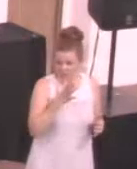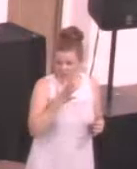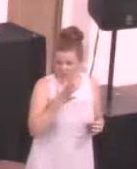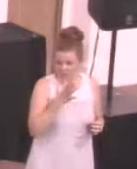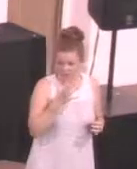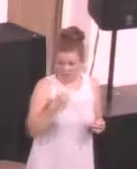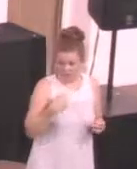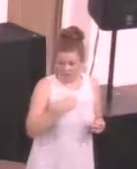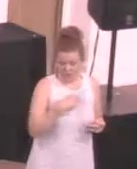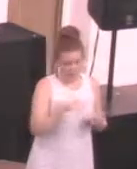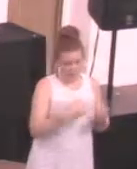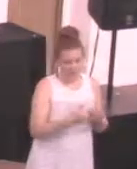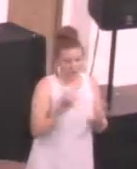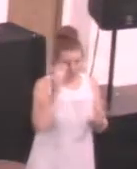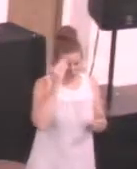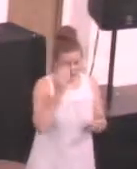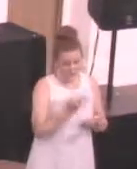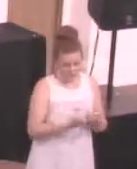We all know somebody.